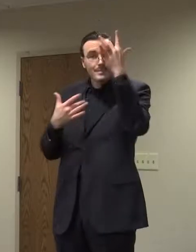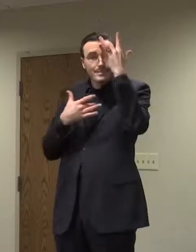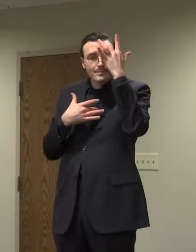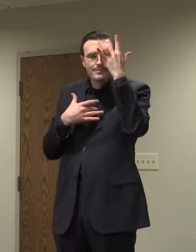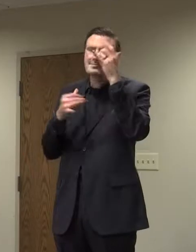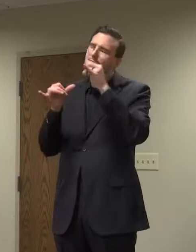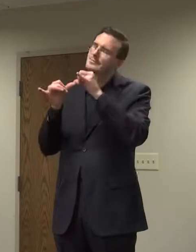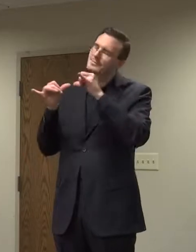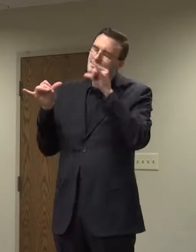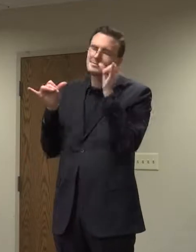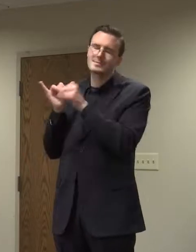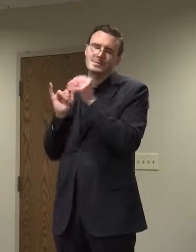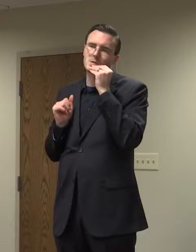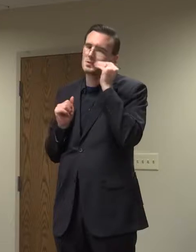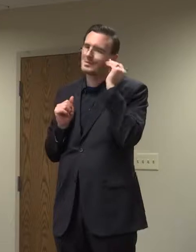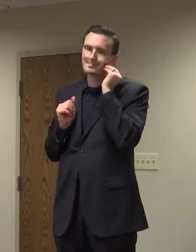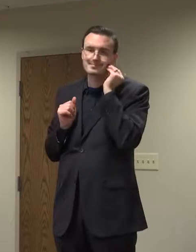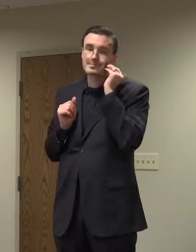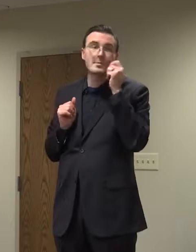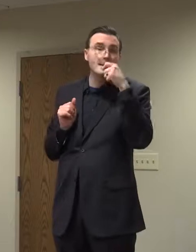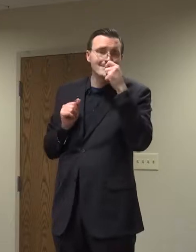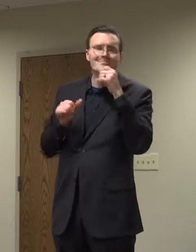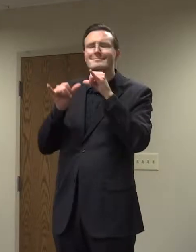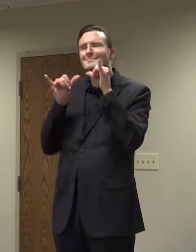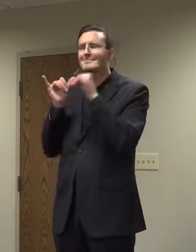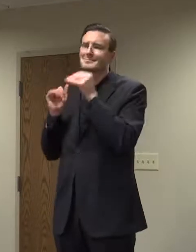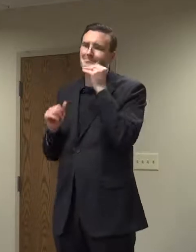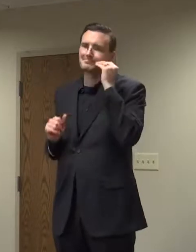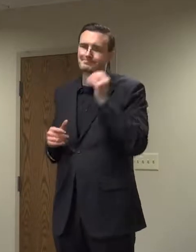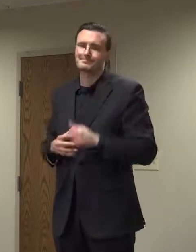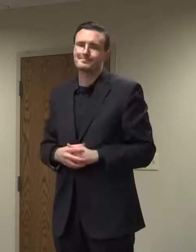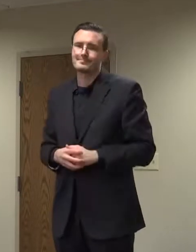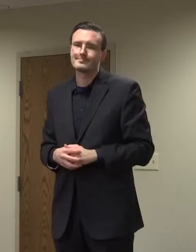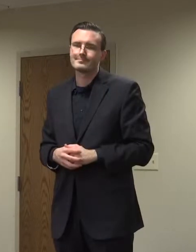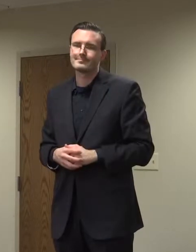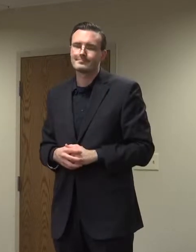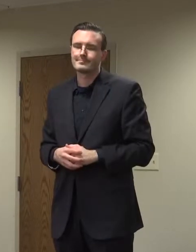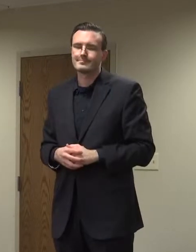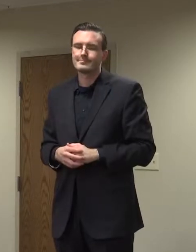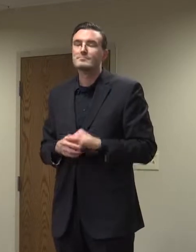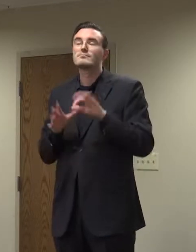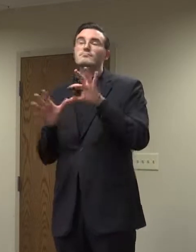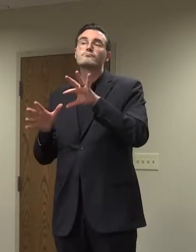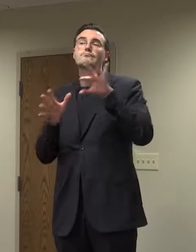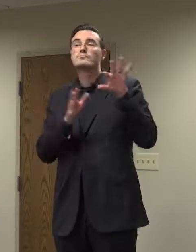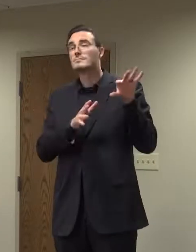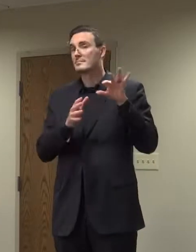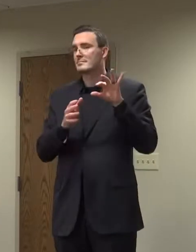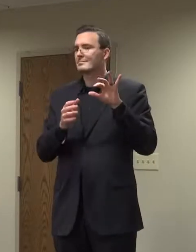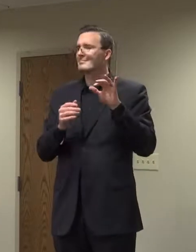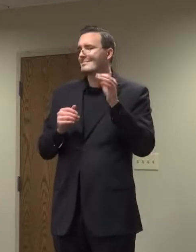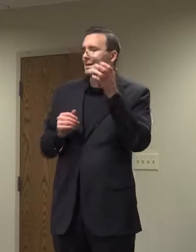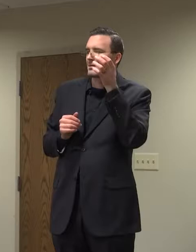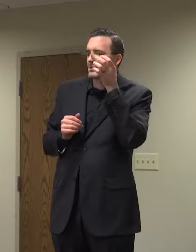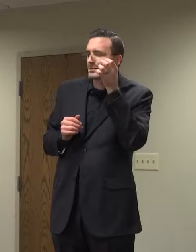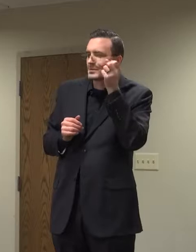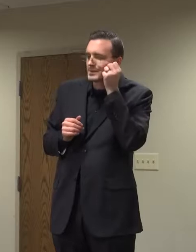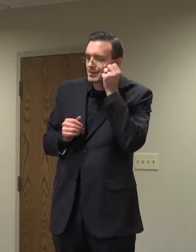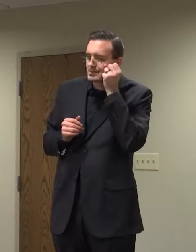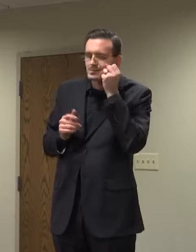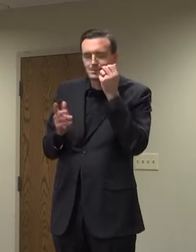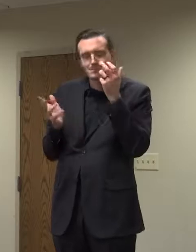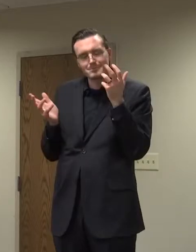And this seems to be kind of common sense, but we seem to have lost some of this, is avoid potential super spreader